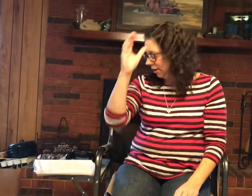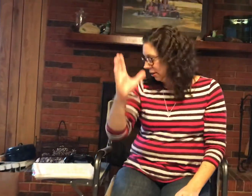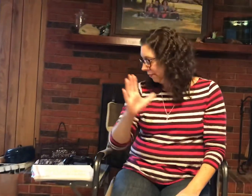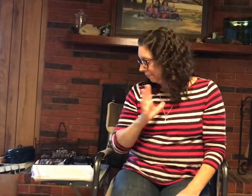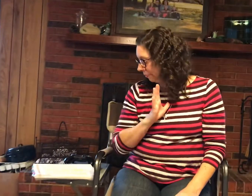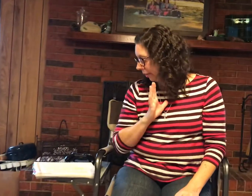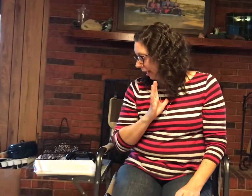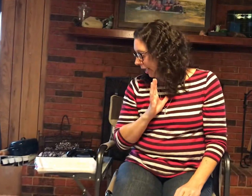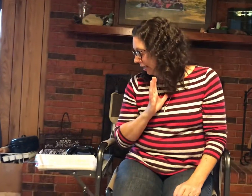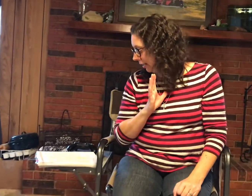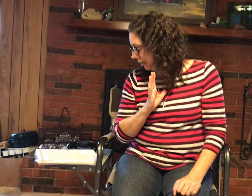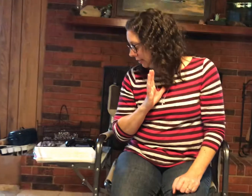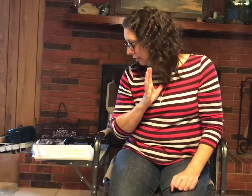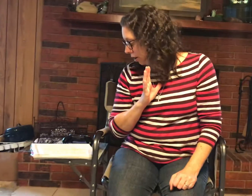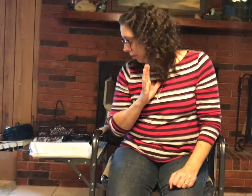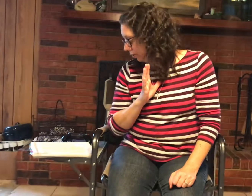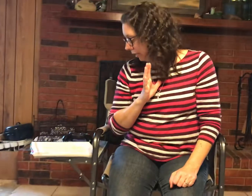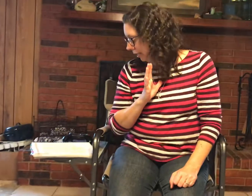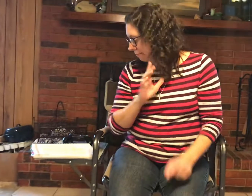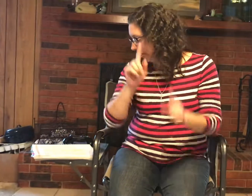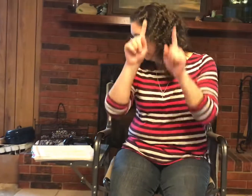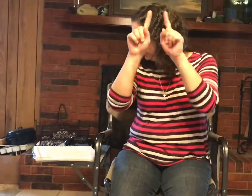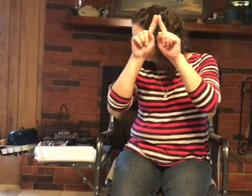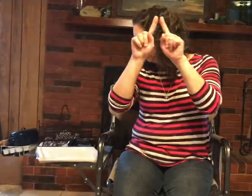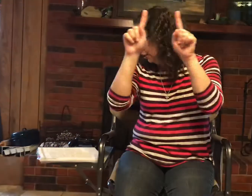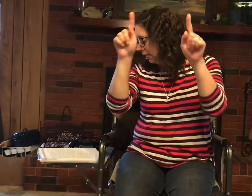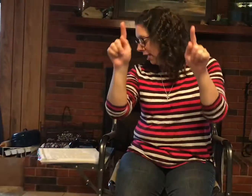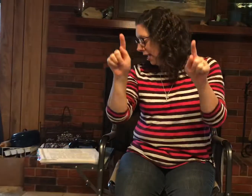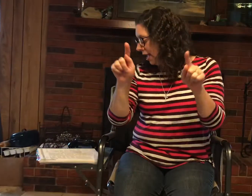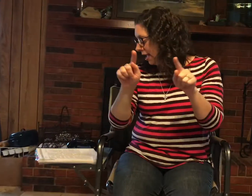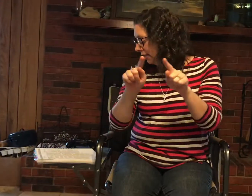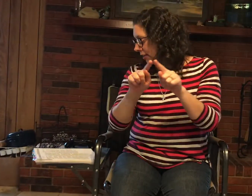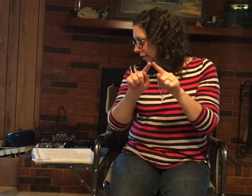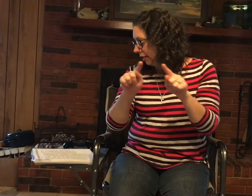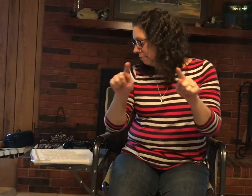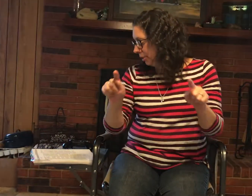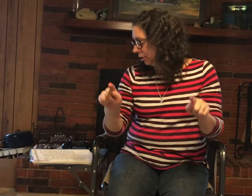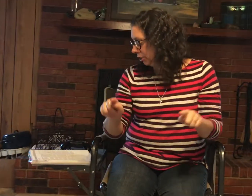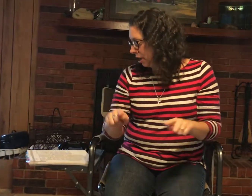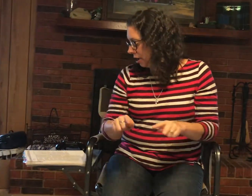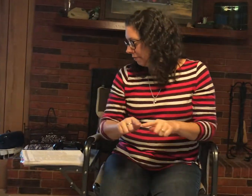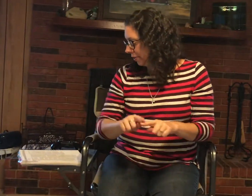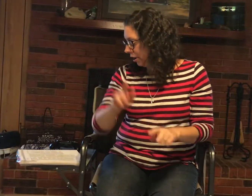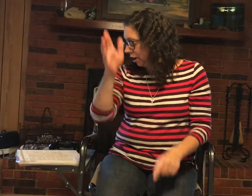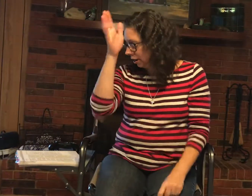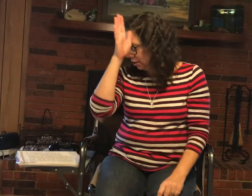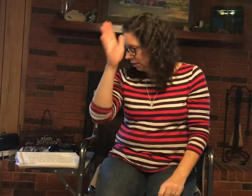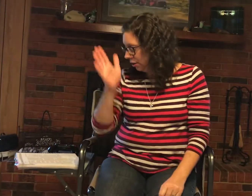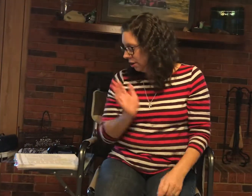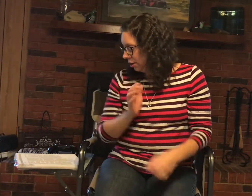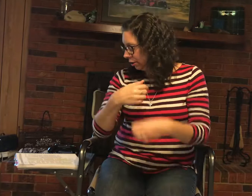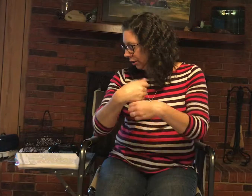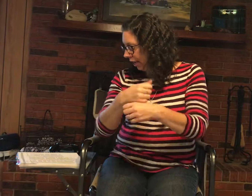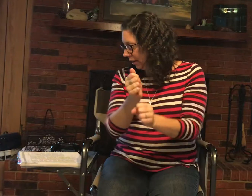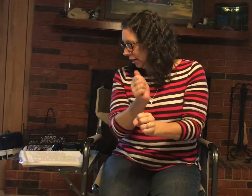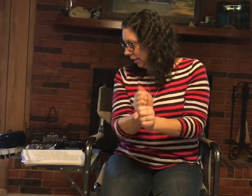man in his own image, and in the image of God created